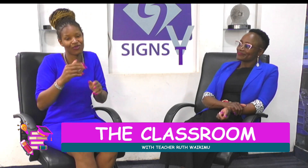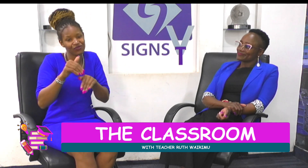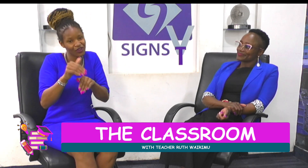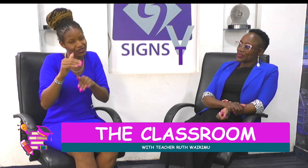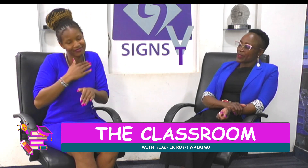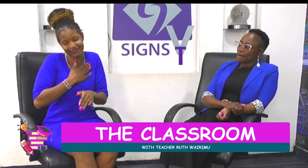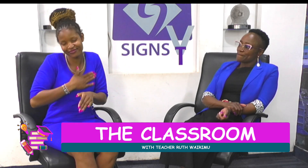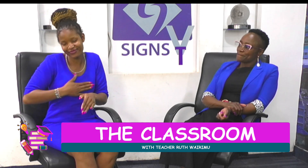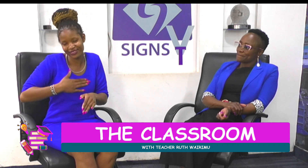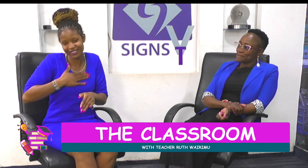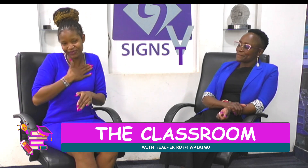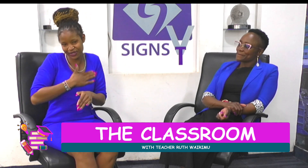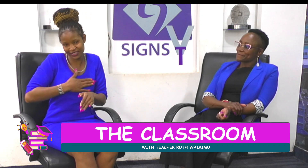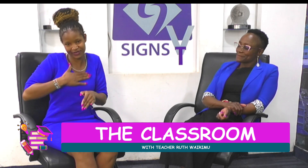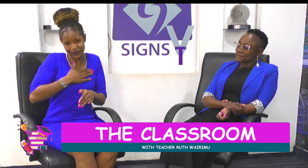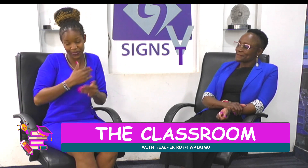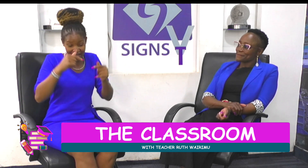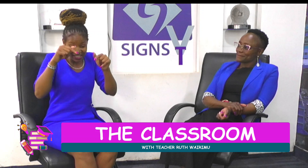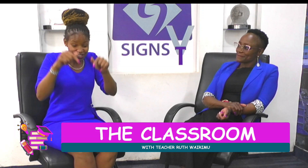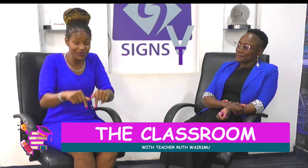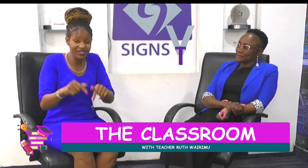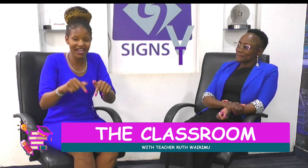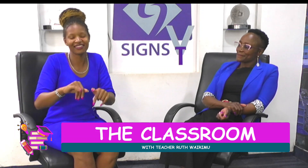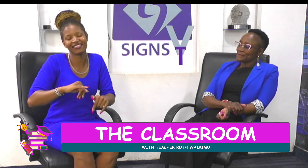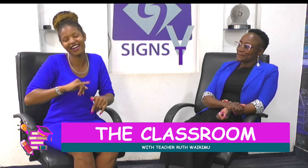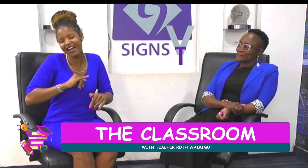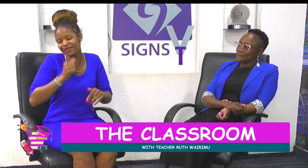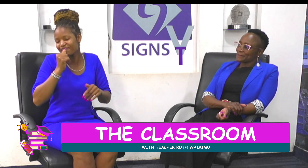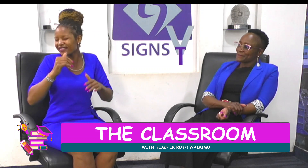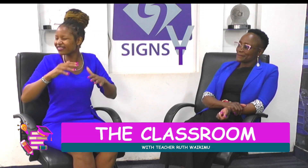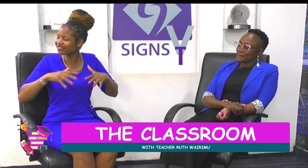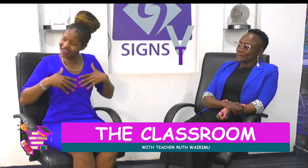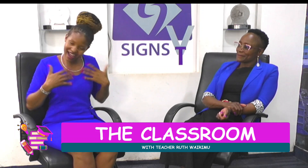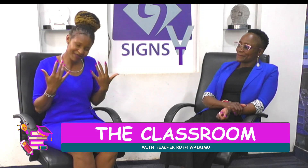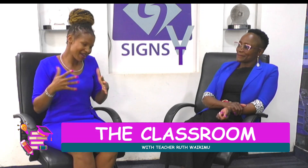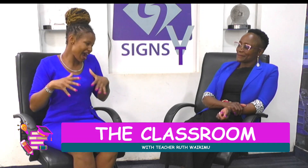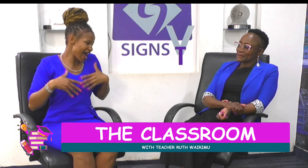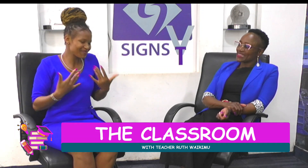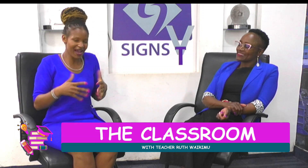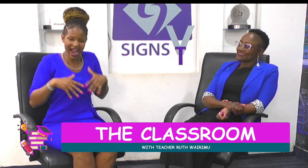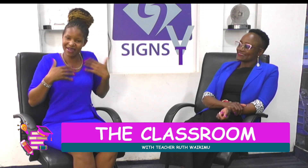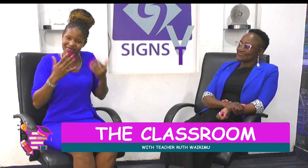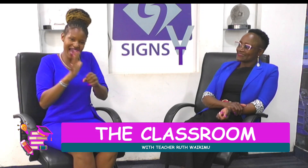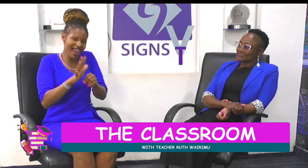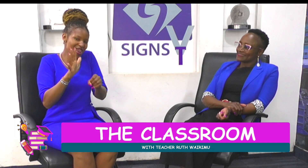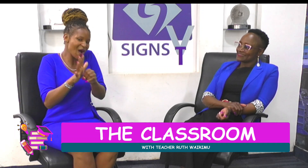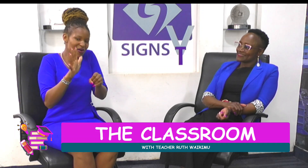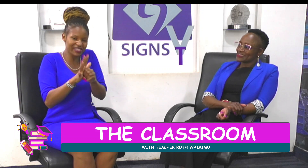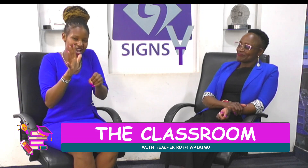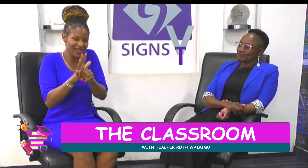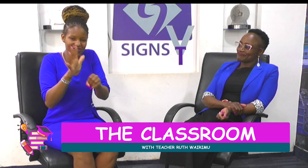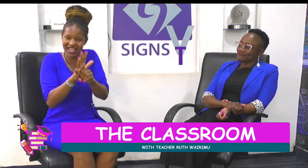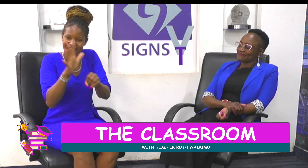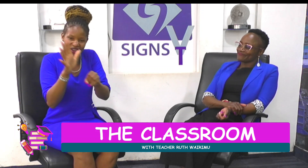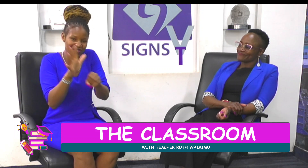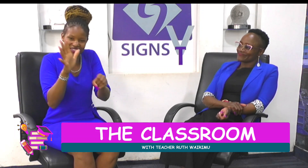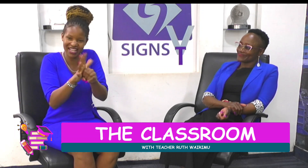follow her, as she said, SHEEKOH NJUNGUNA on all platforms. Today I'm very